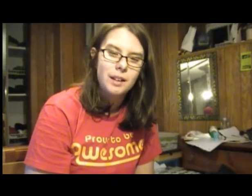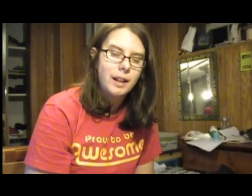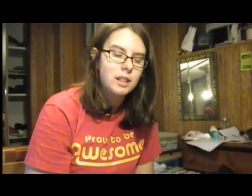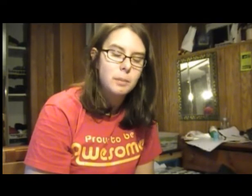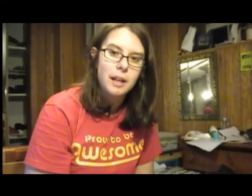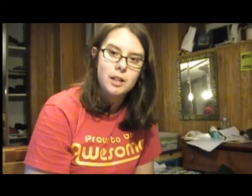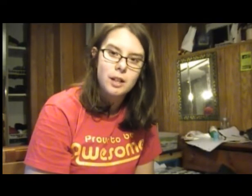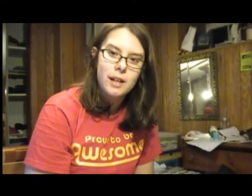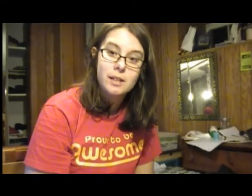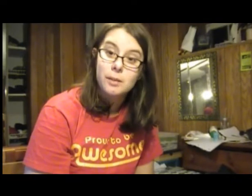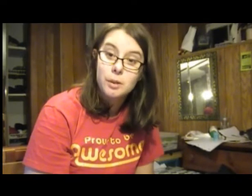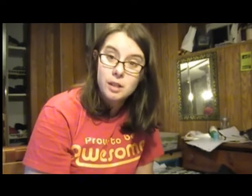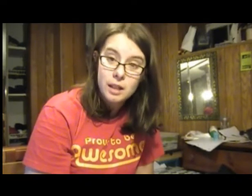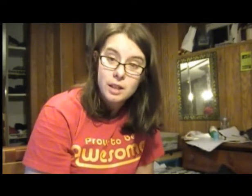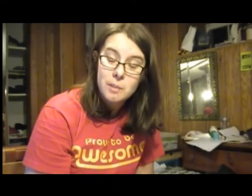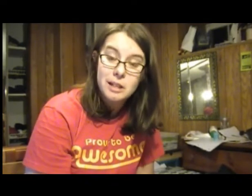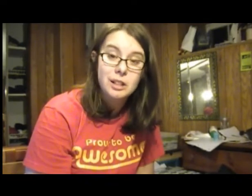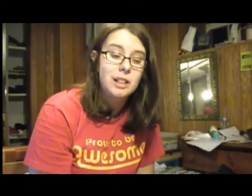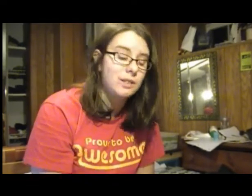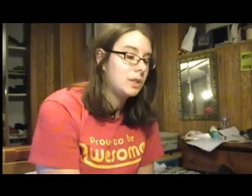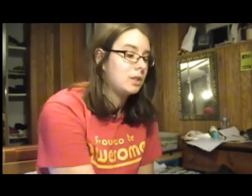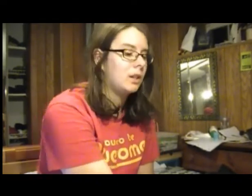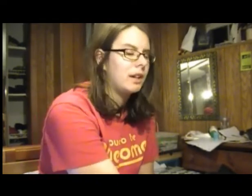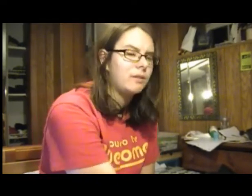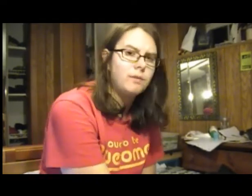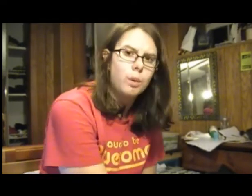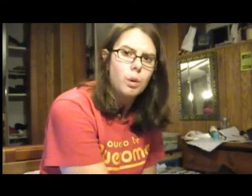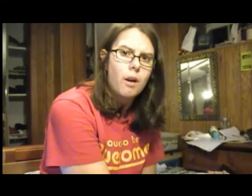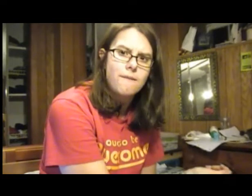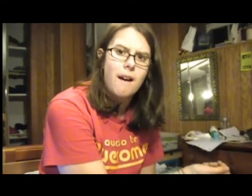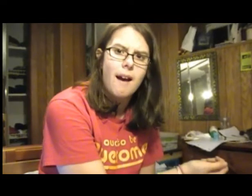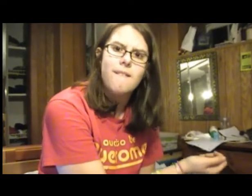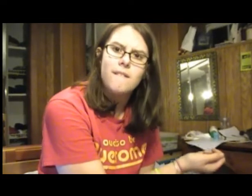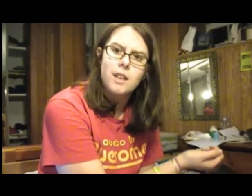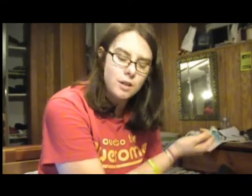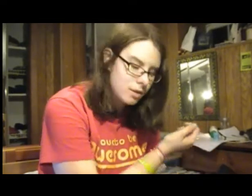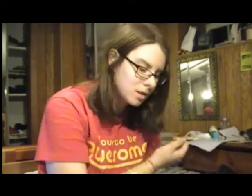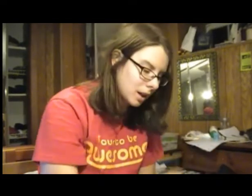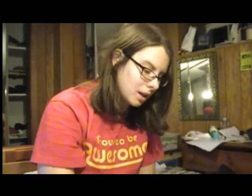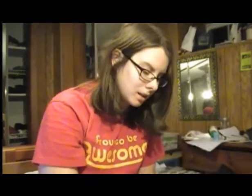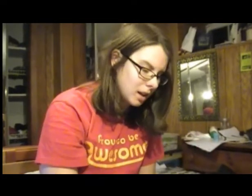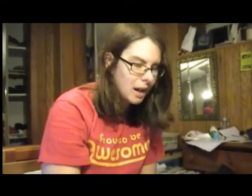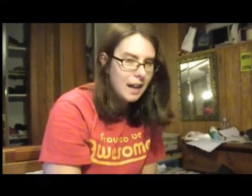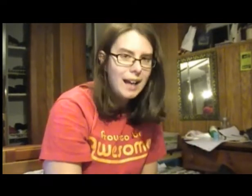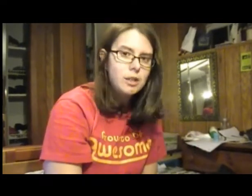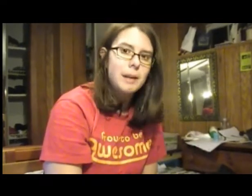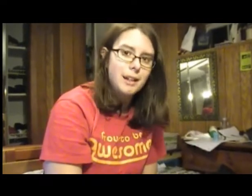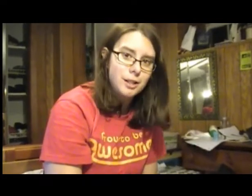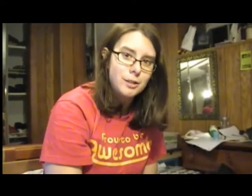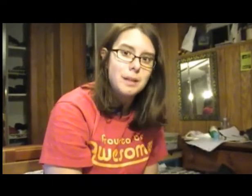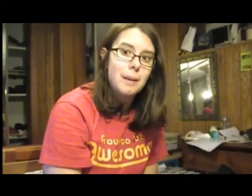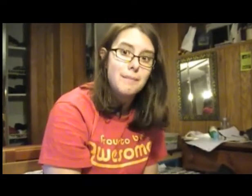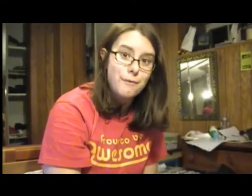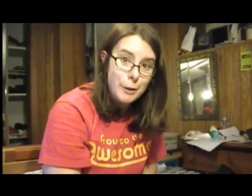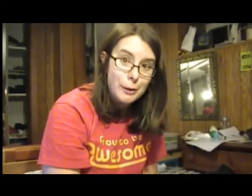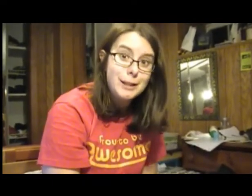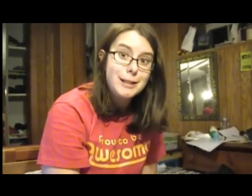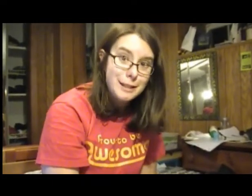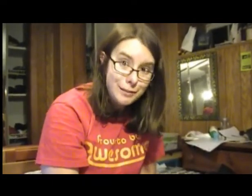like, Spanish class, because I've been taking Spanish class for, like, 4 or 5 years, and Spanish has become very